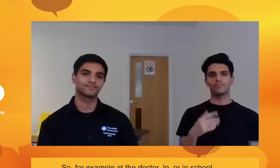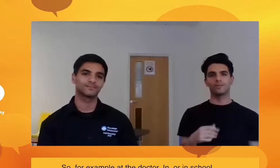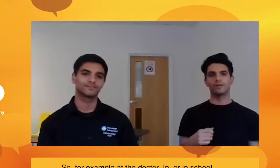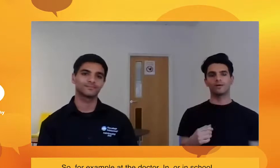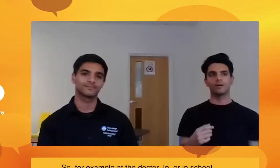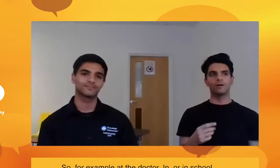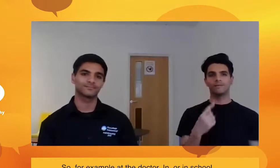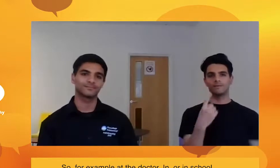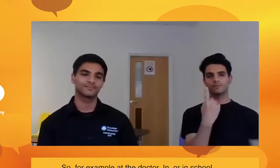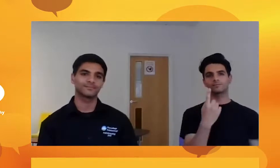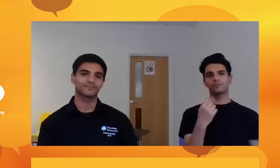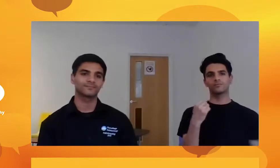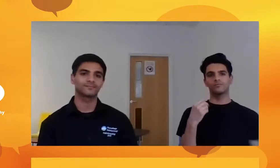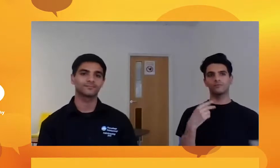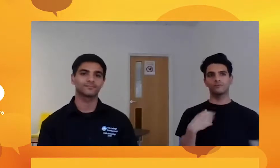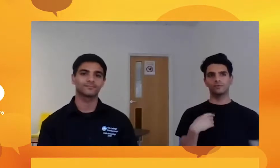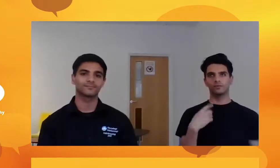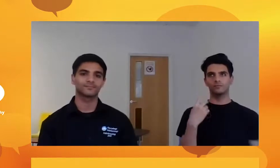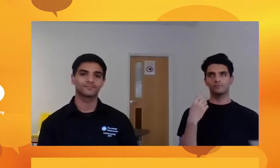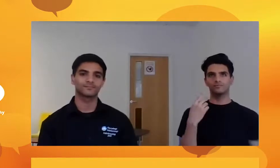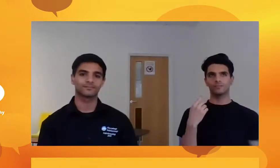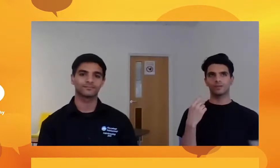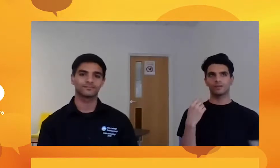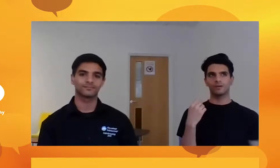in school,